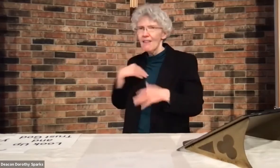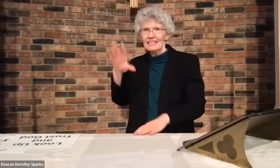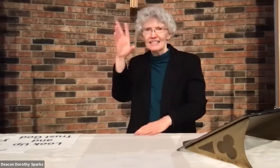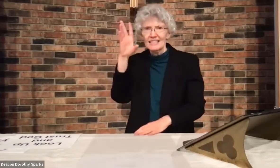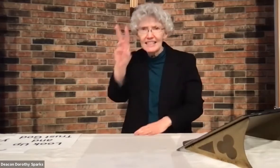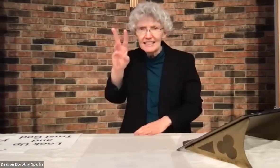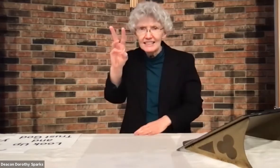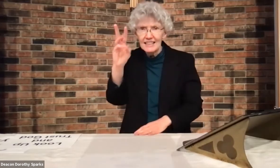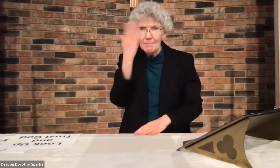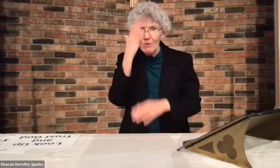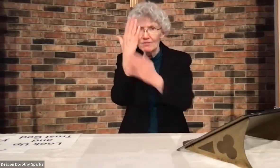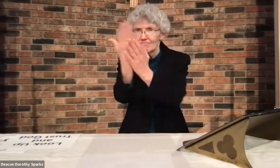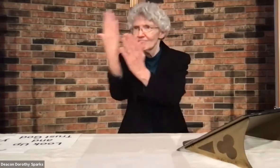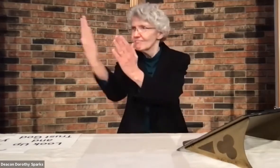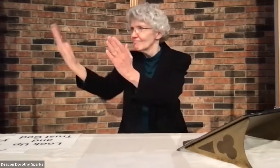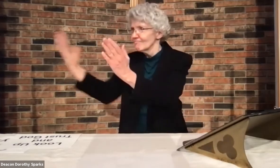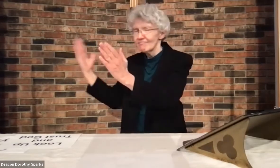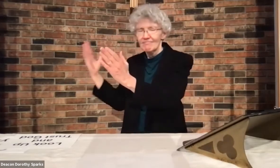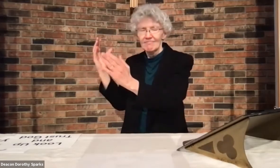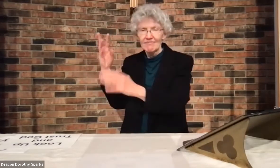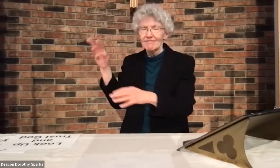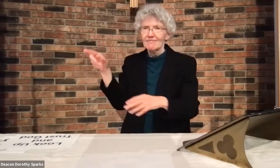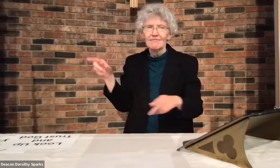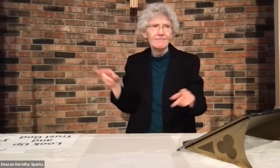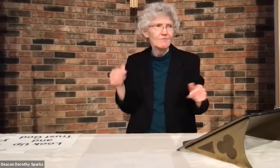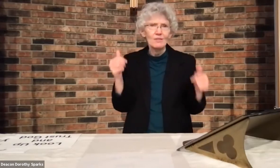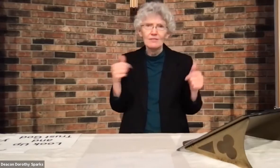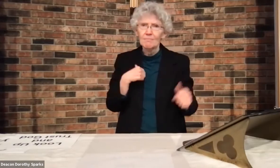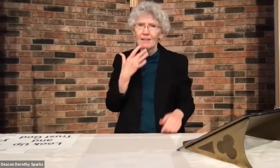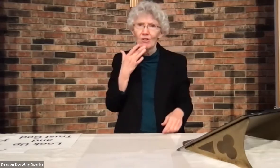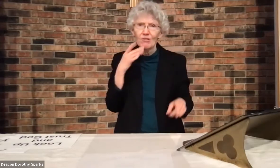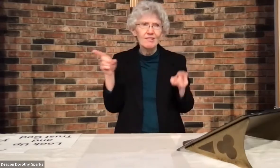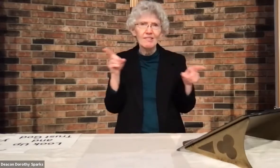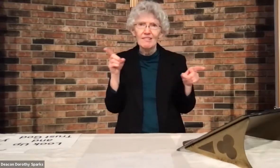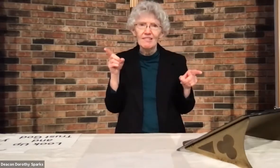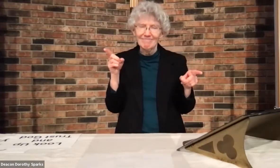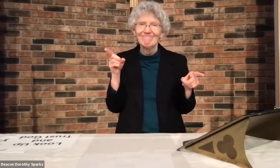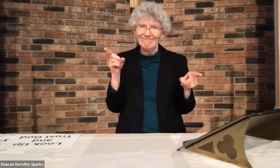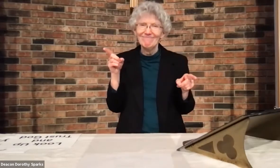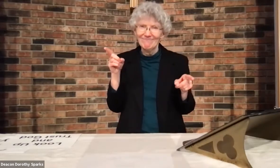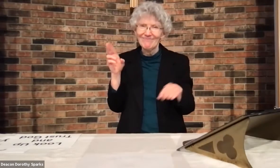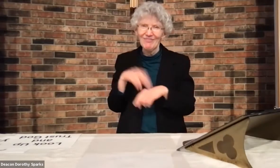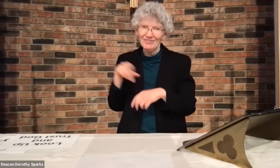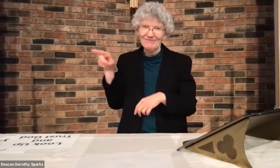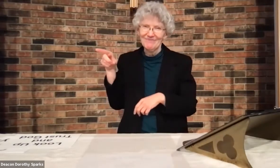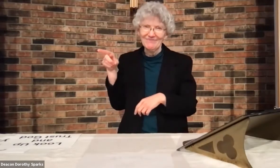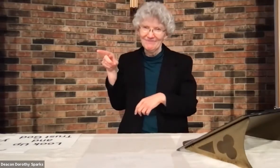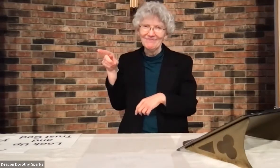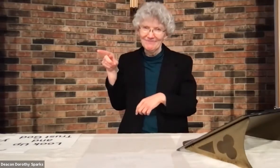of it, and the second fitting room had six mirrors along the side of the walls in there, which room would